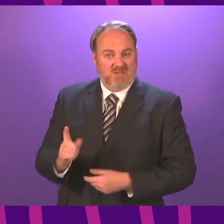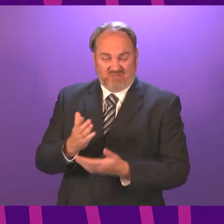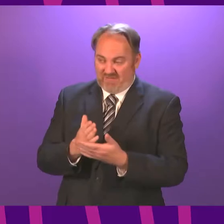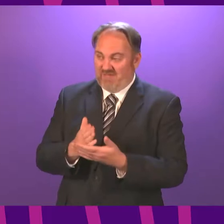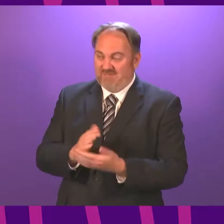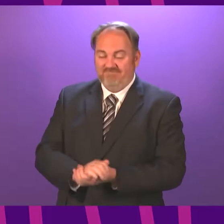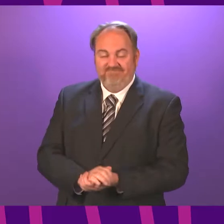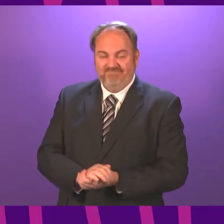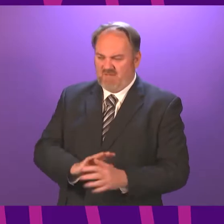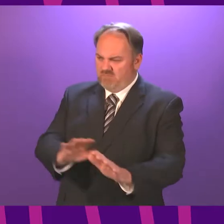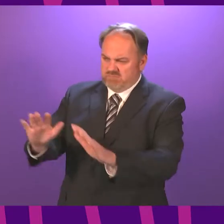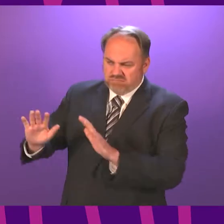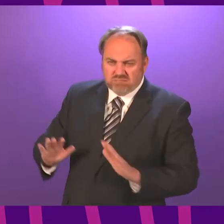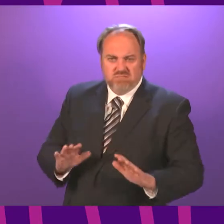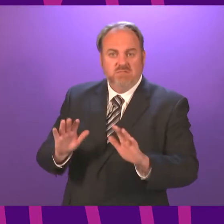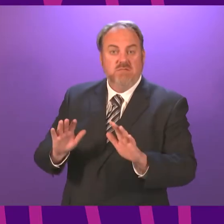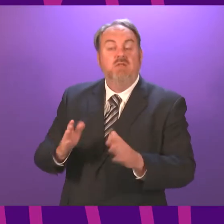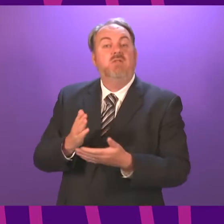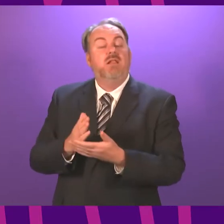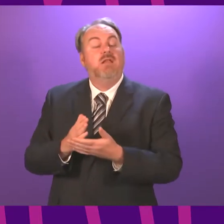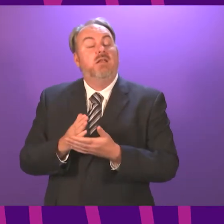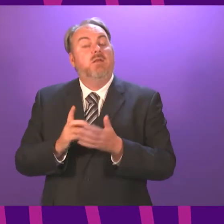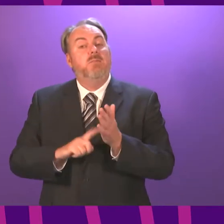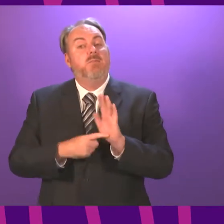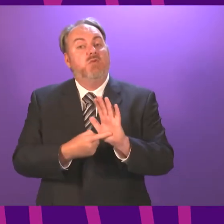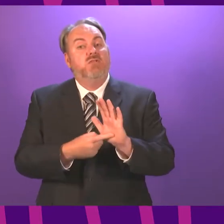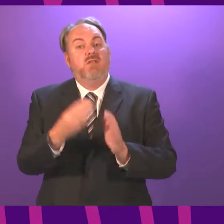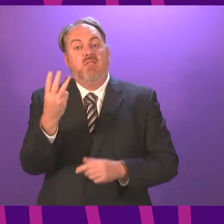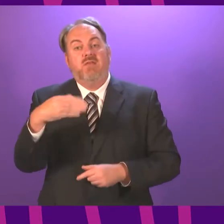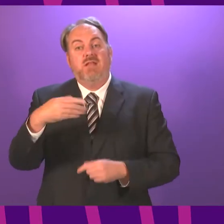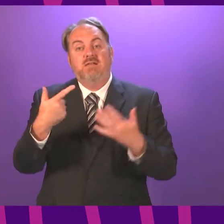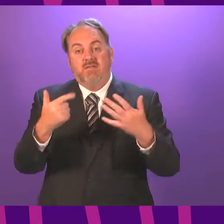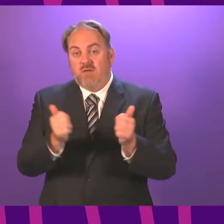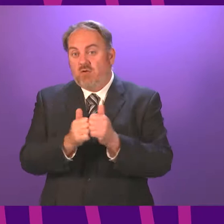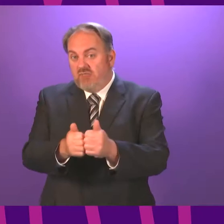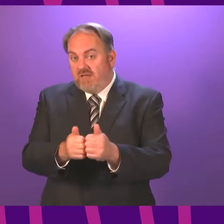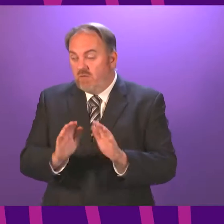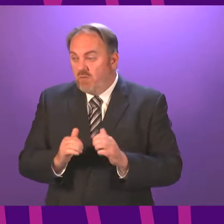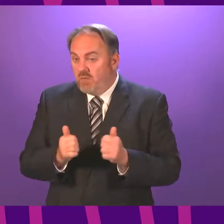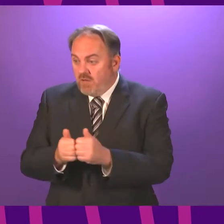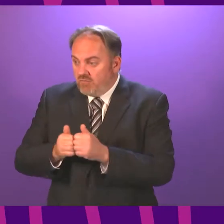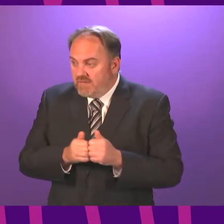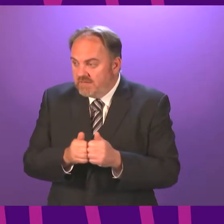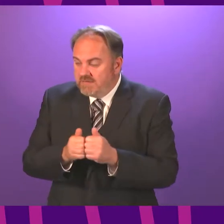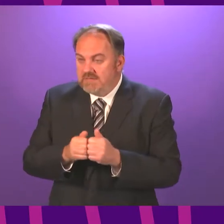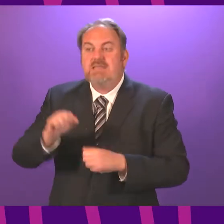Thank you. The question is that motion 397 be agreed. Are we all agreed?